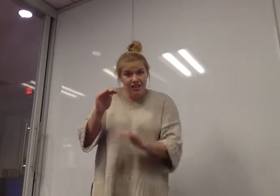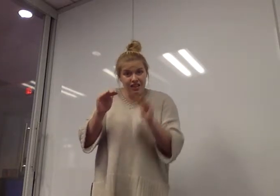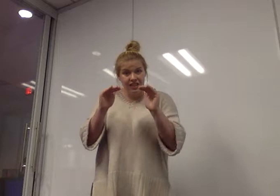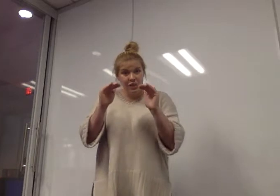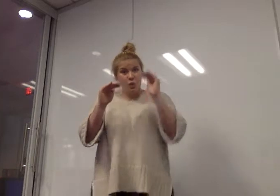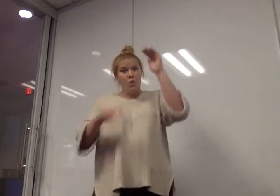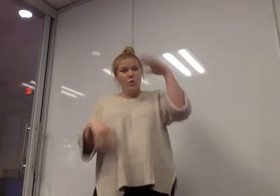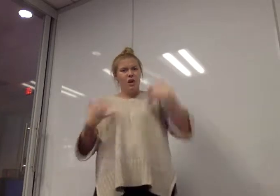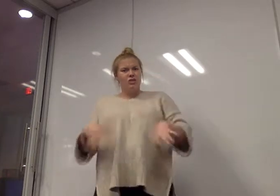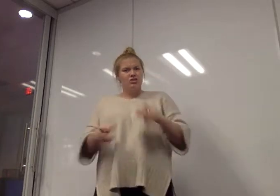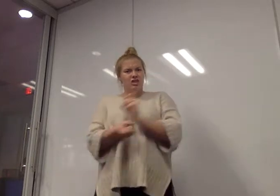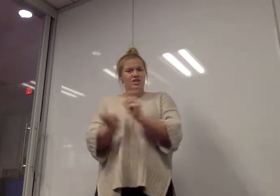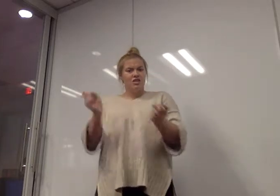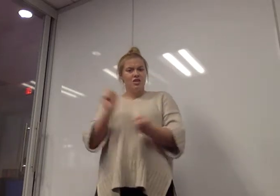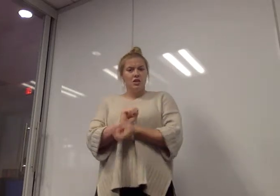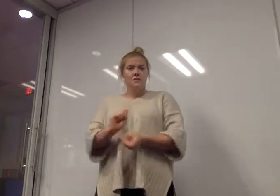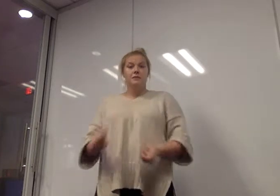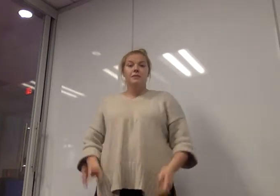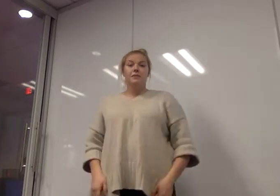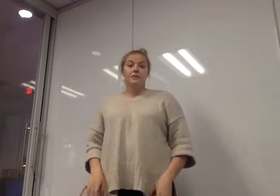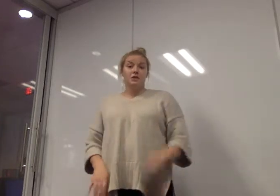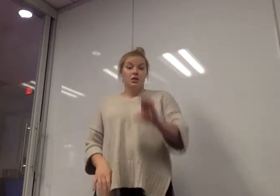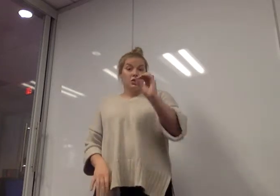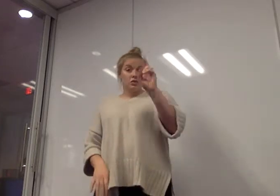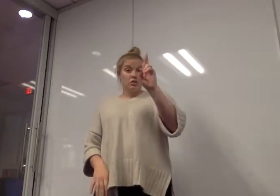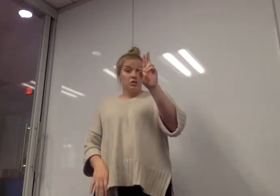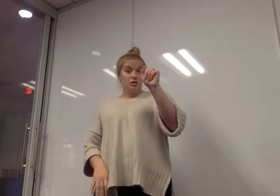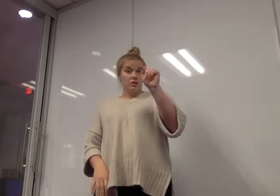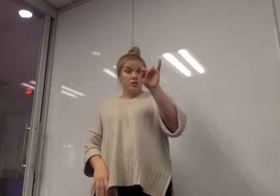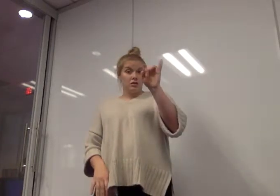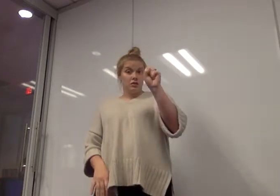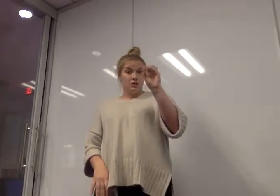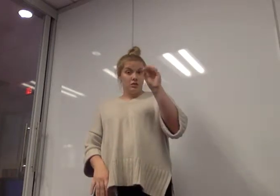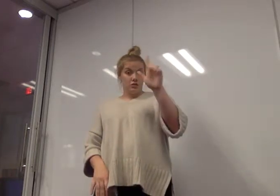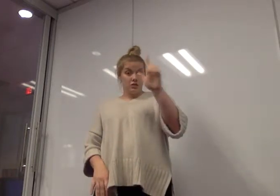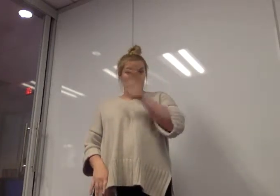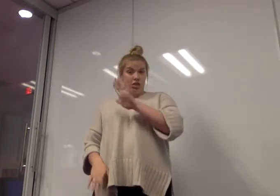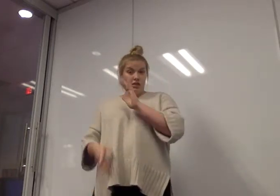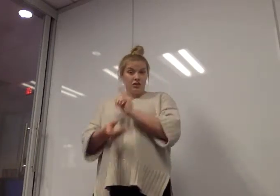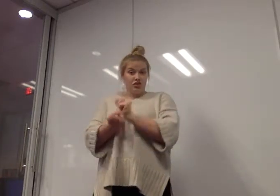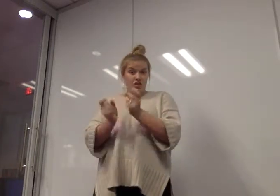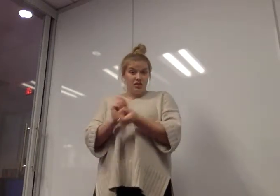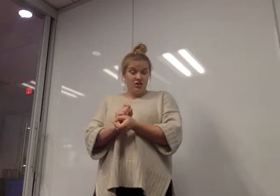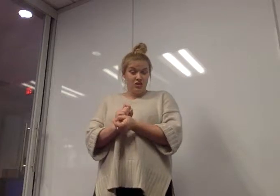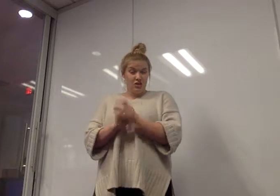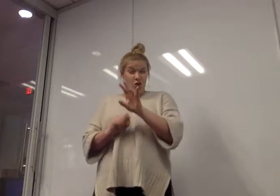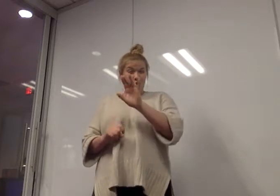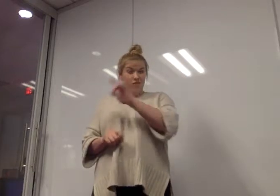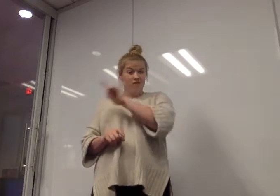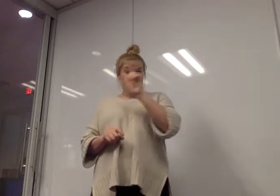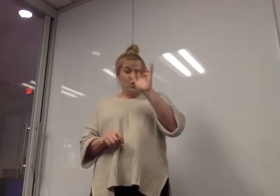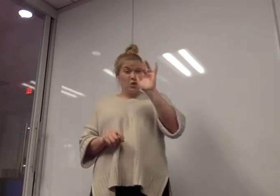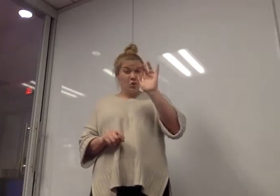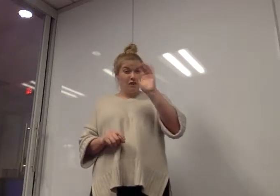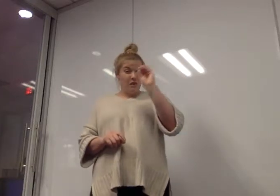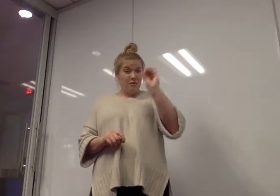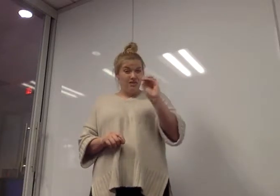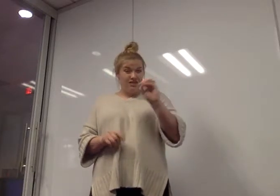changes. Here's what you get on cortisol. High power people experience about a 25% decrease, and the low power